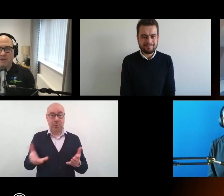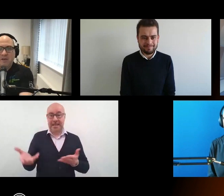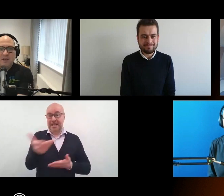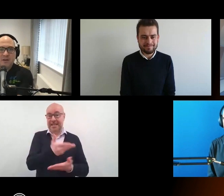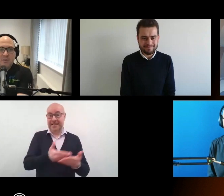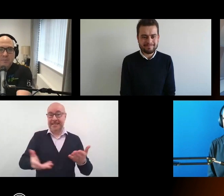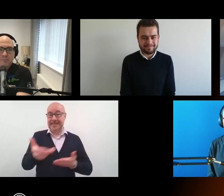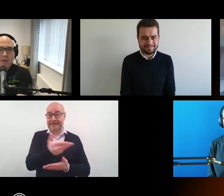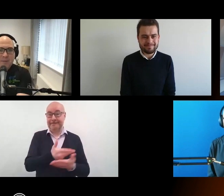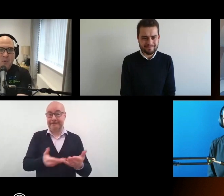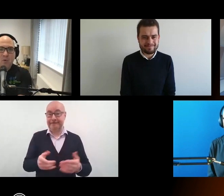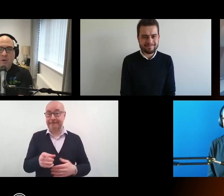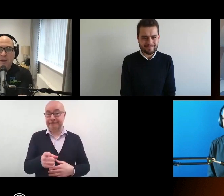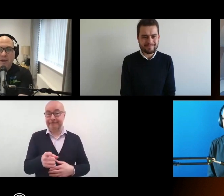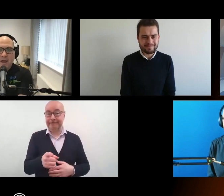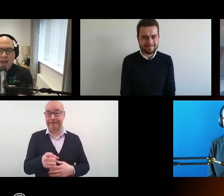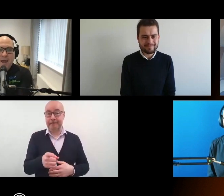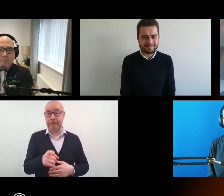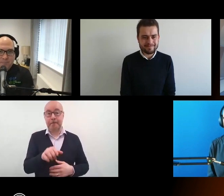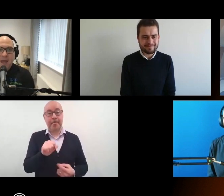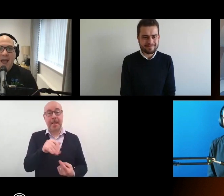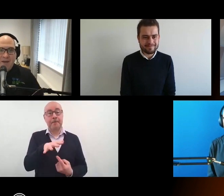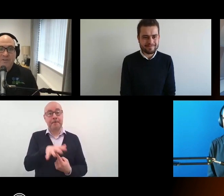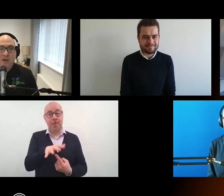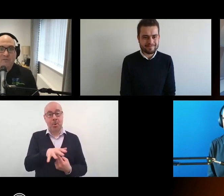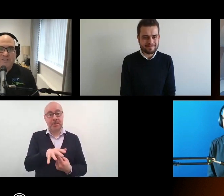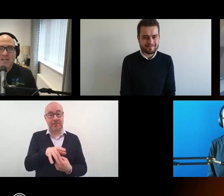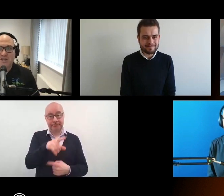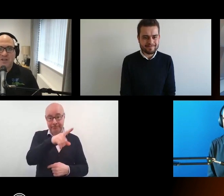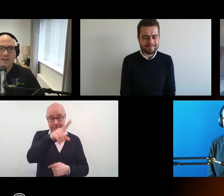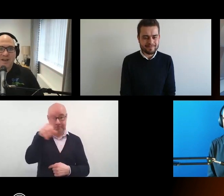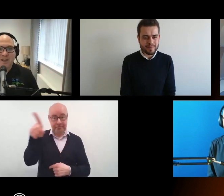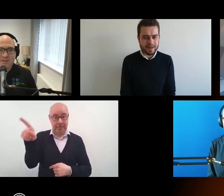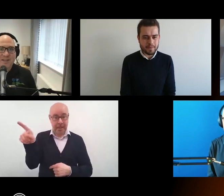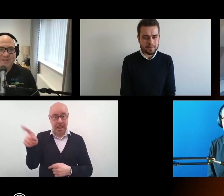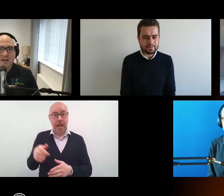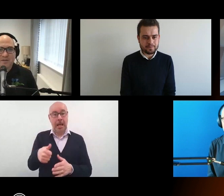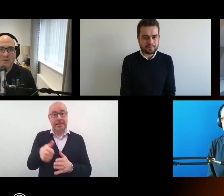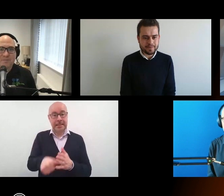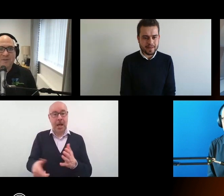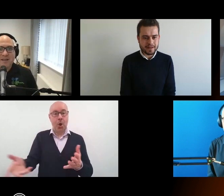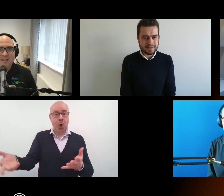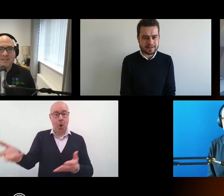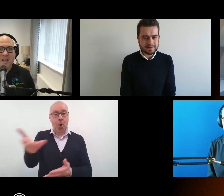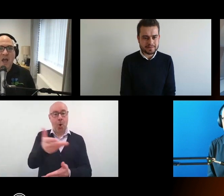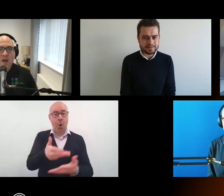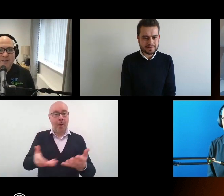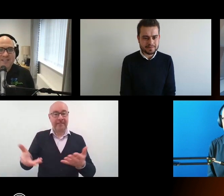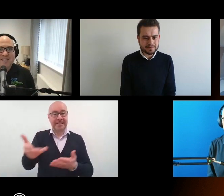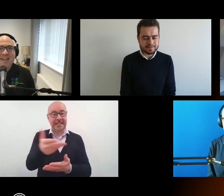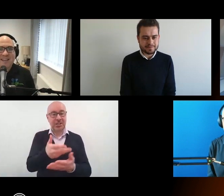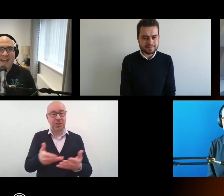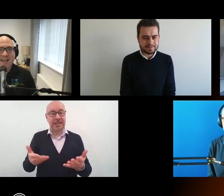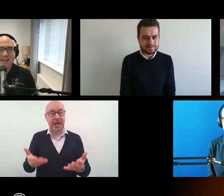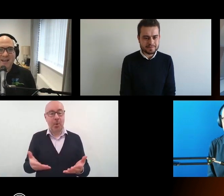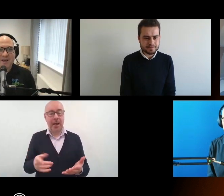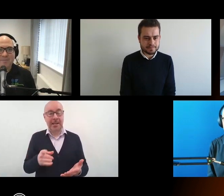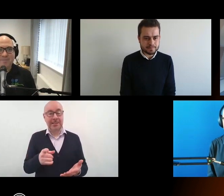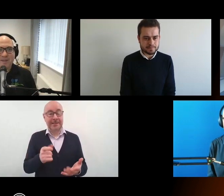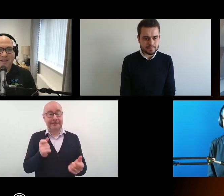important that people have the conversation. I know that that's kind of, there's a slight irony in saying